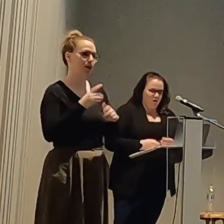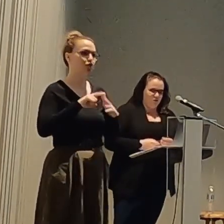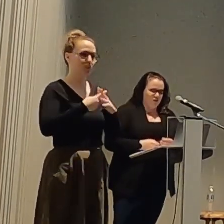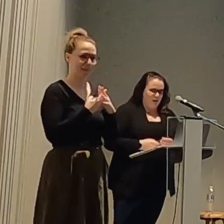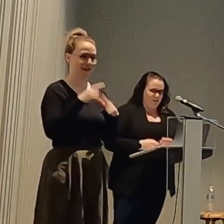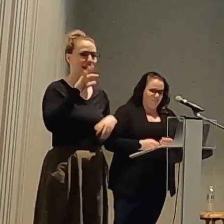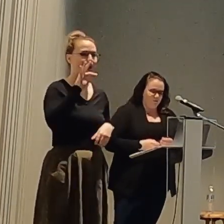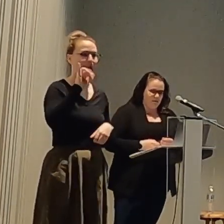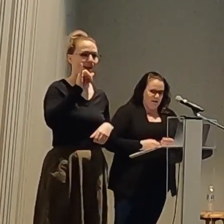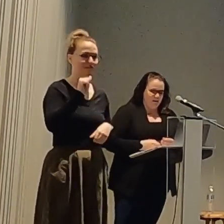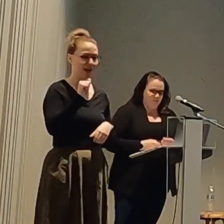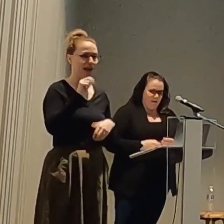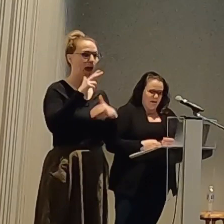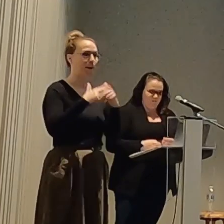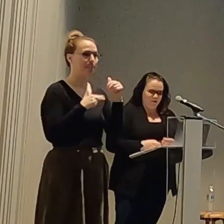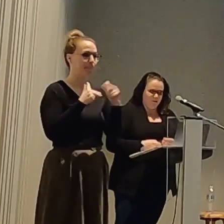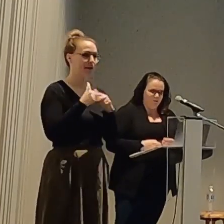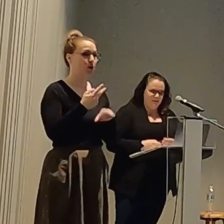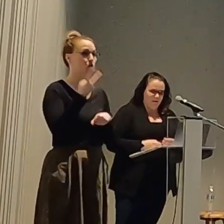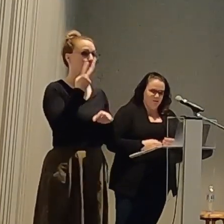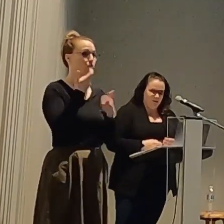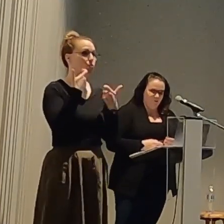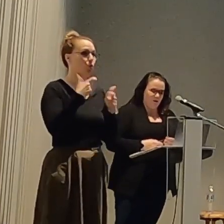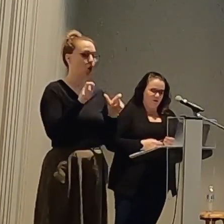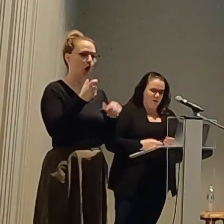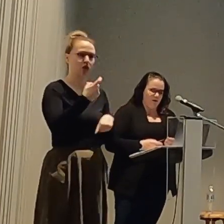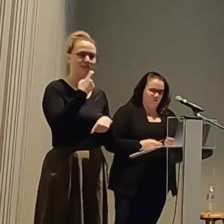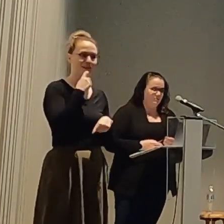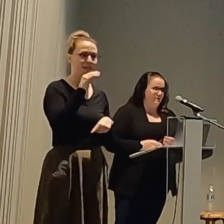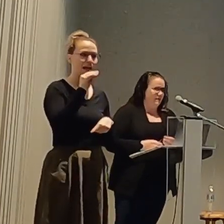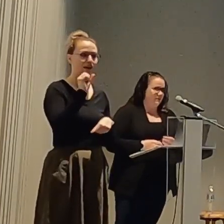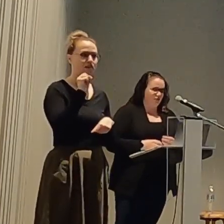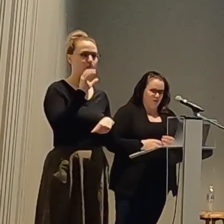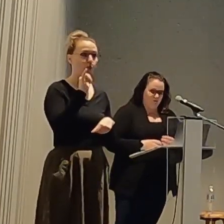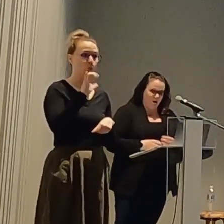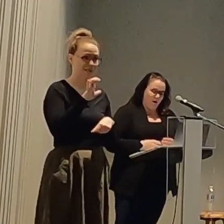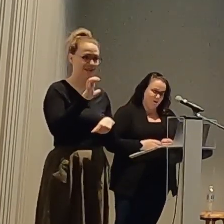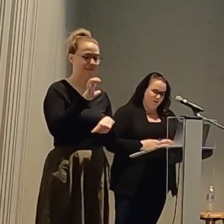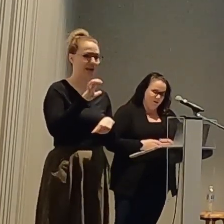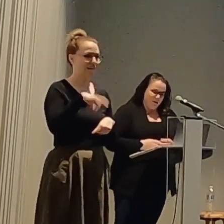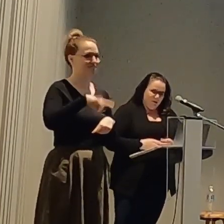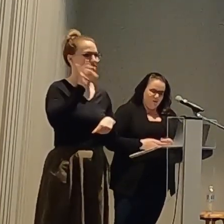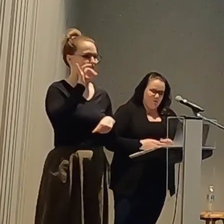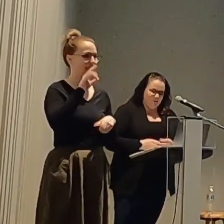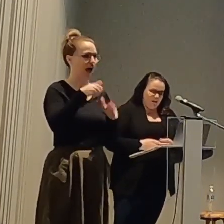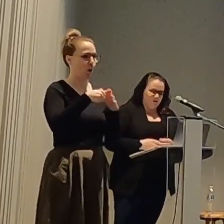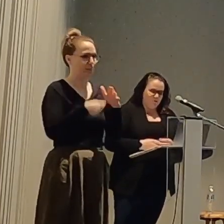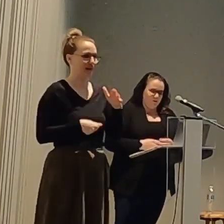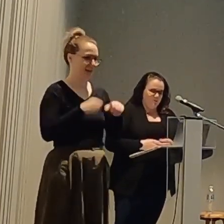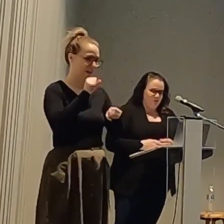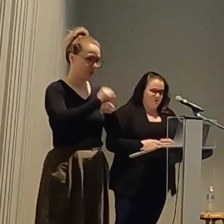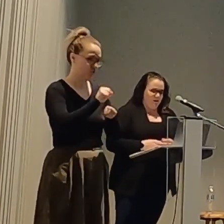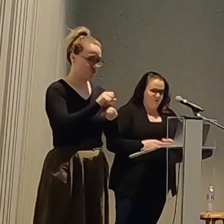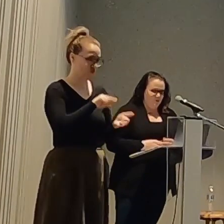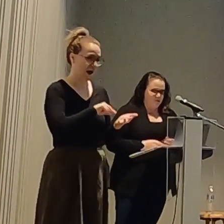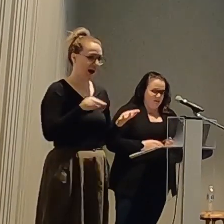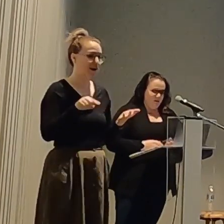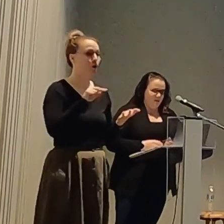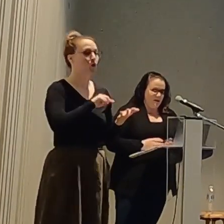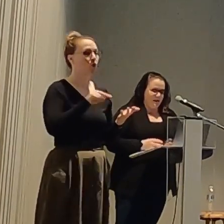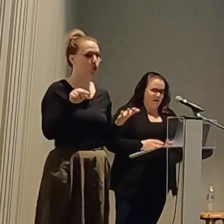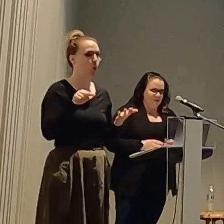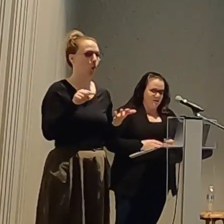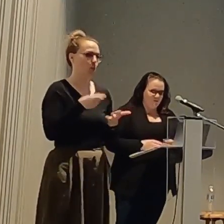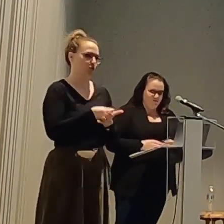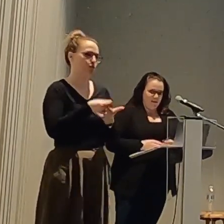two large glass mosaics by Edmund Lewandowski were uncovered beneath the sheetrock. The mosaics were commissioned by the